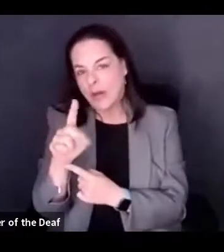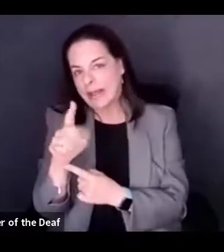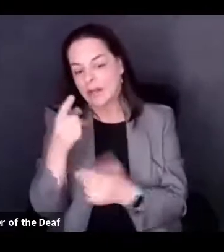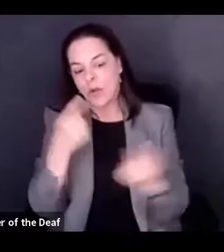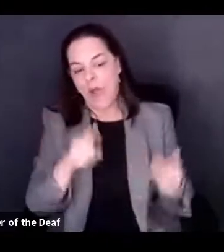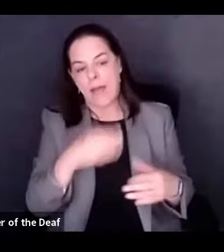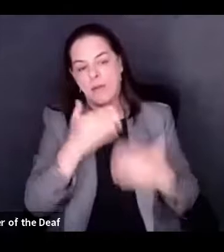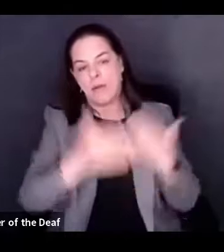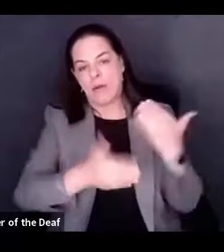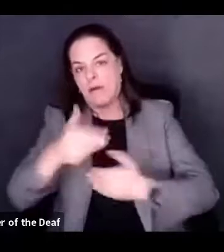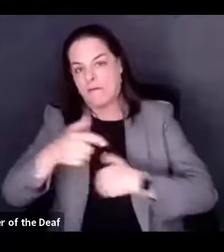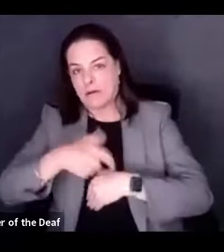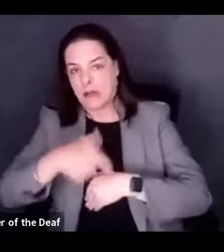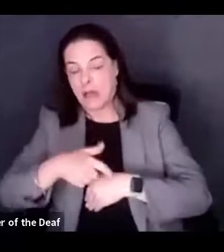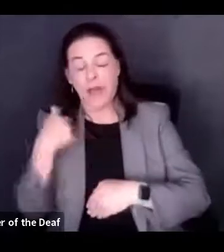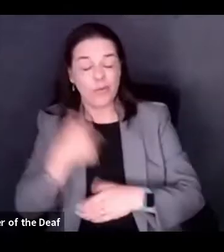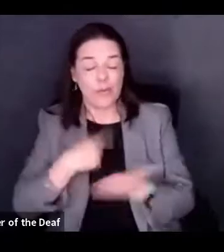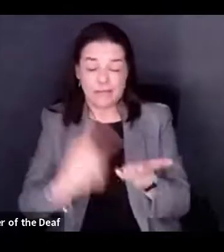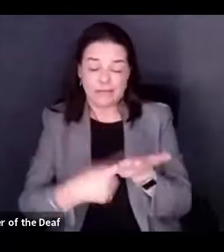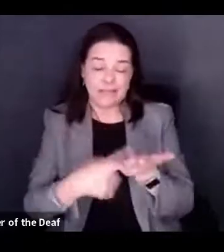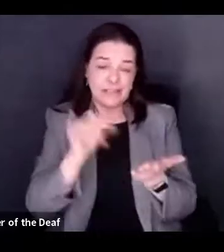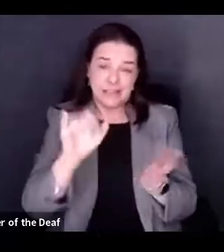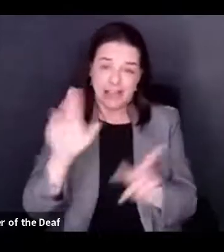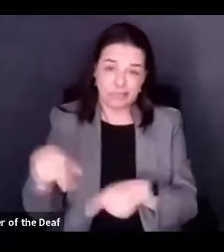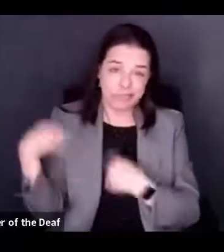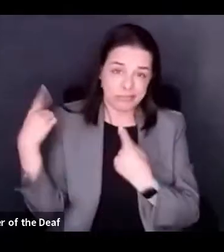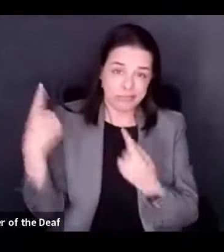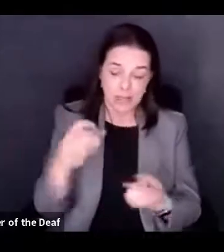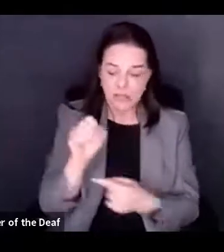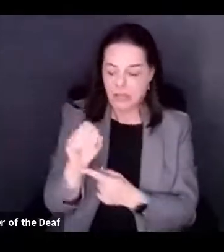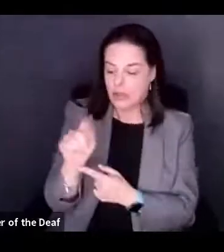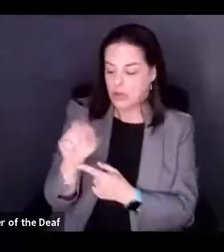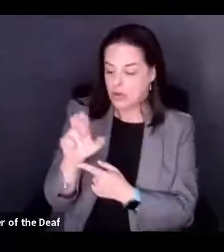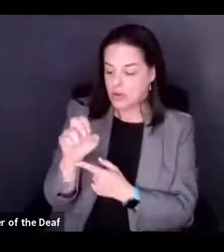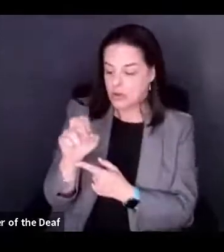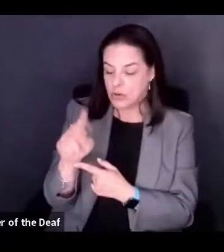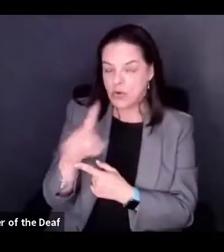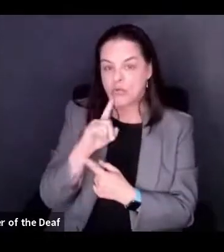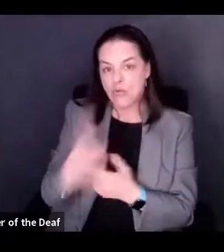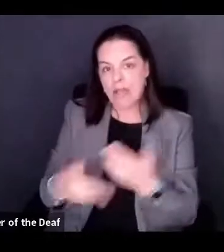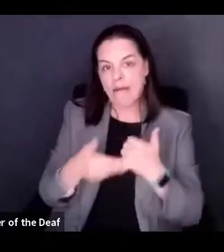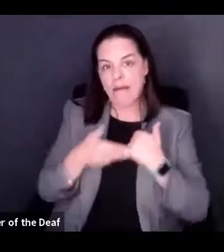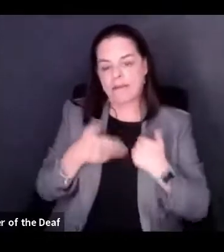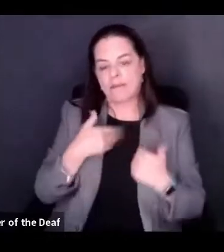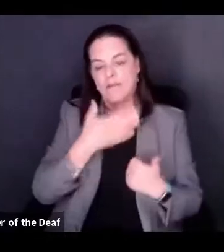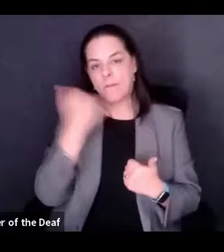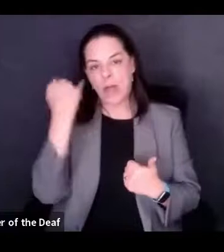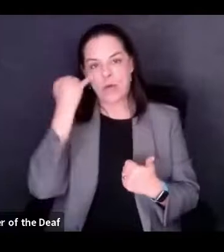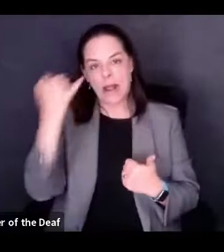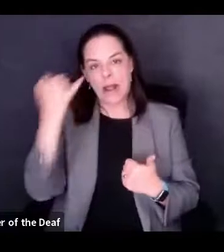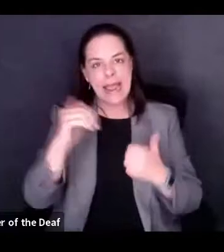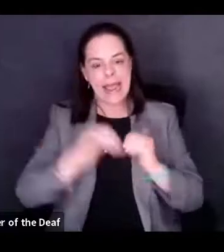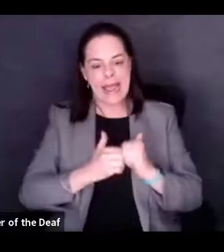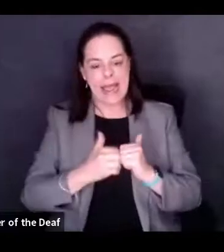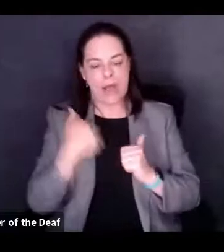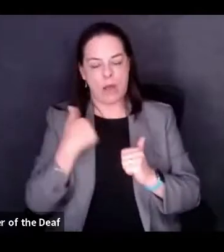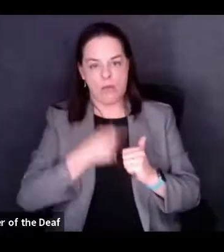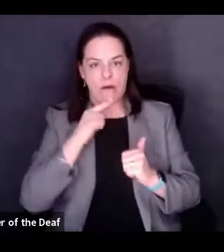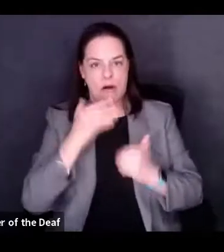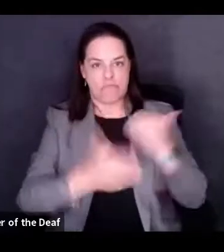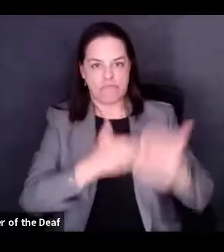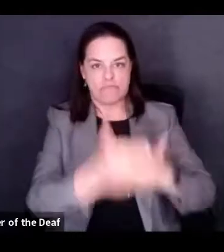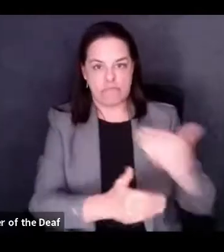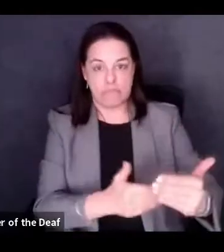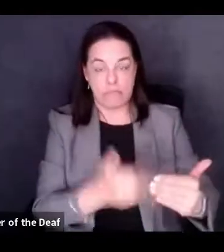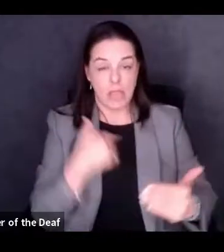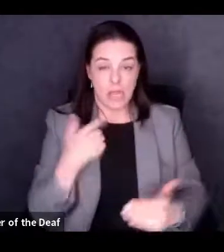talked about that the whole time. And so trends help us really have a better idea of the direction we're going. And I think that kind of up